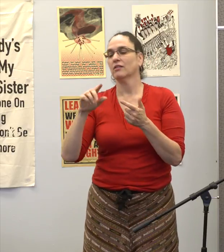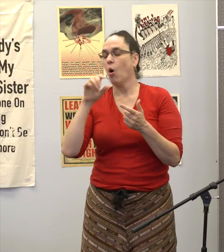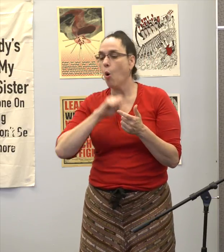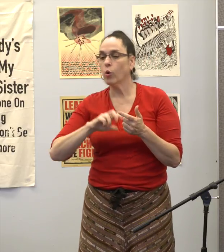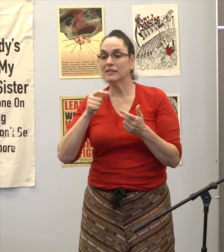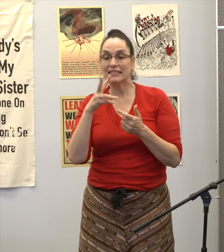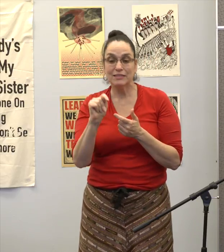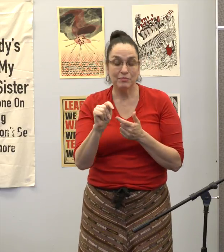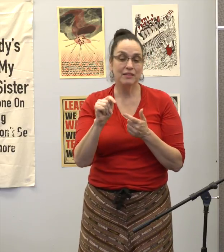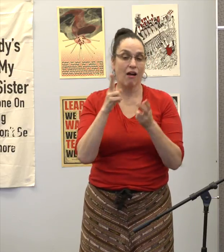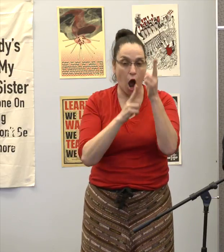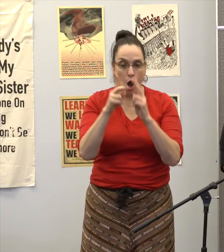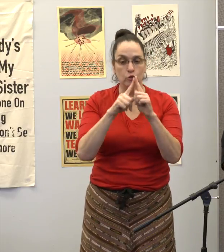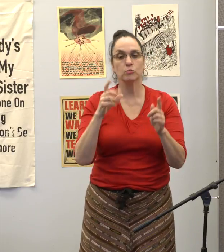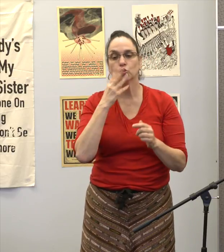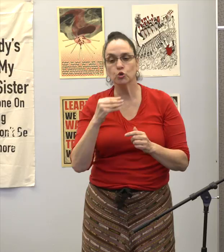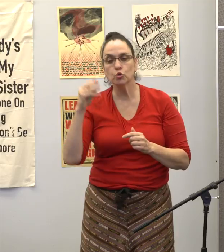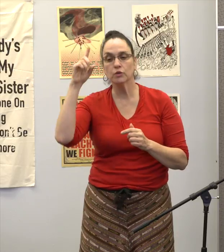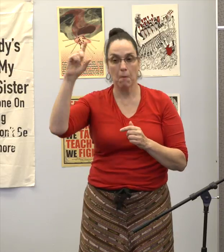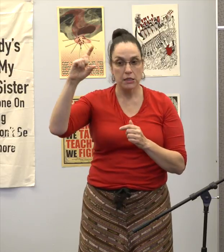human divine right.